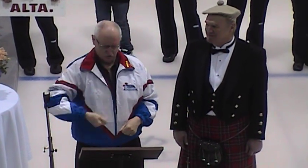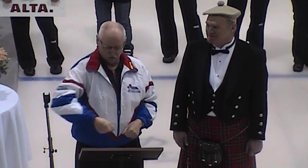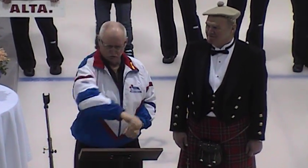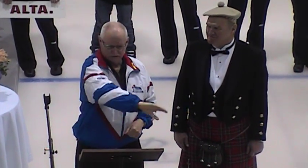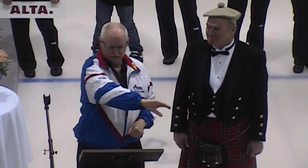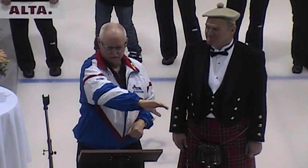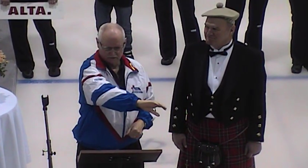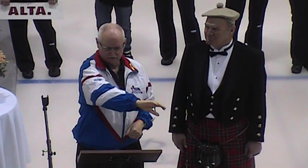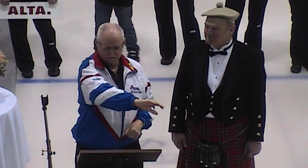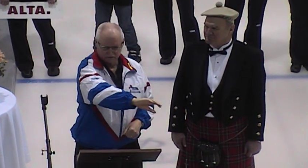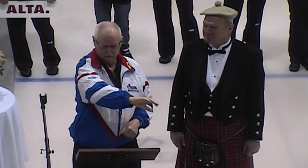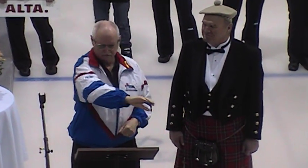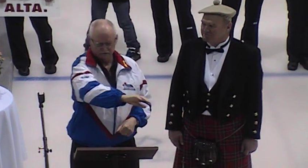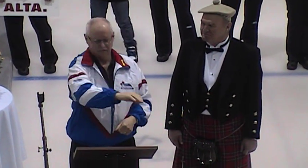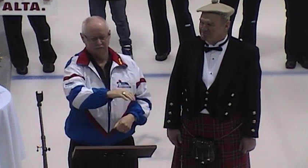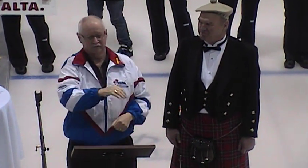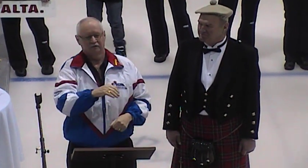Deaf Curling Championship was held.